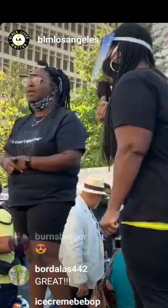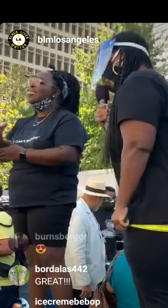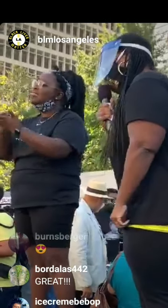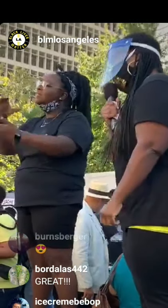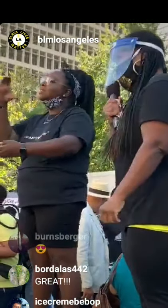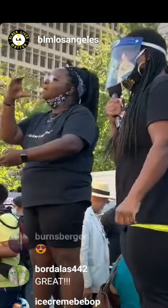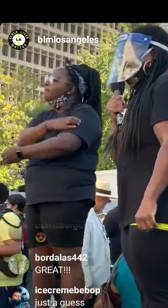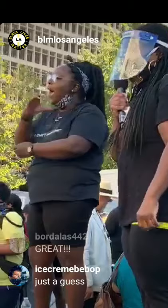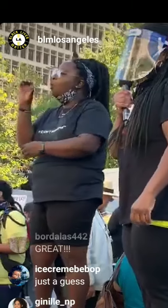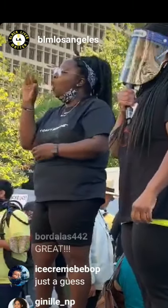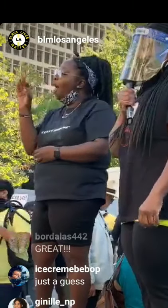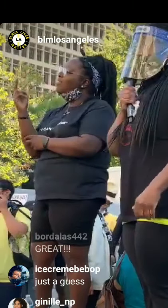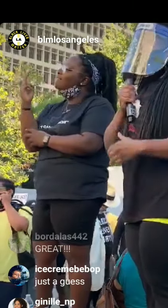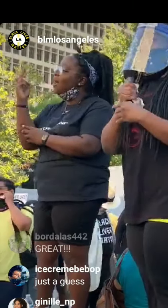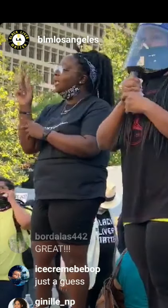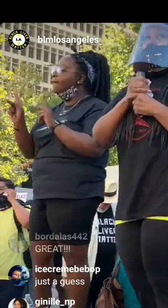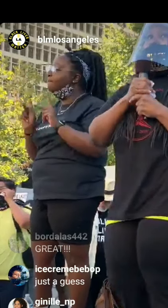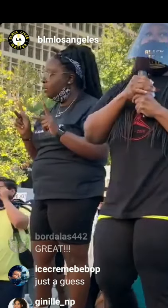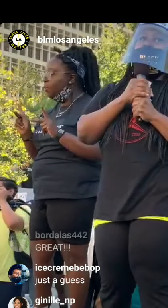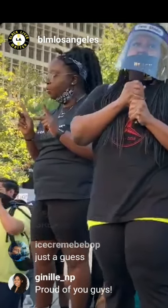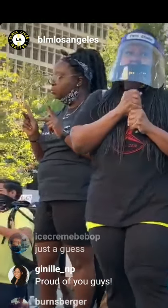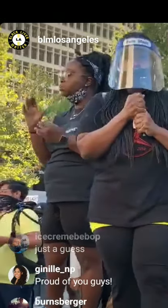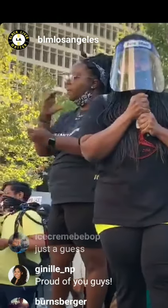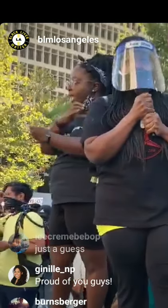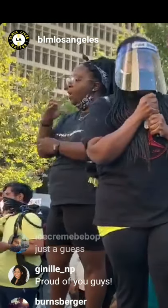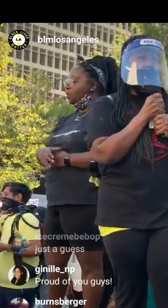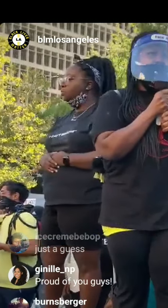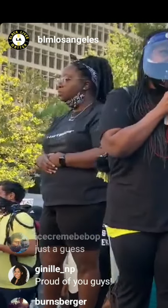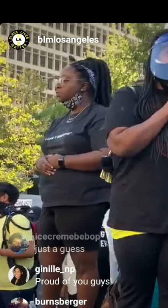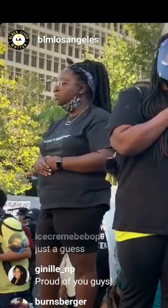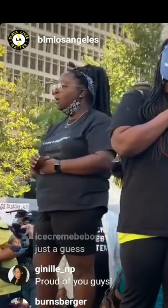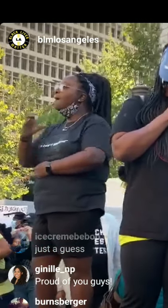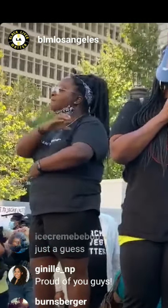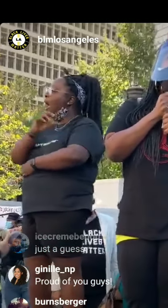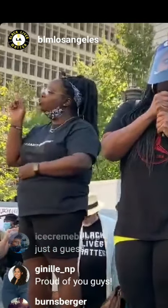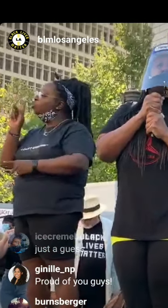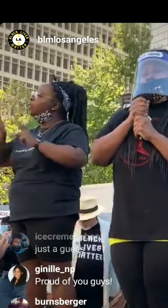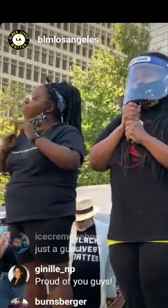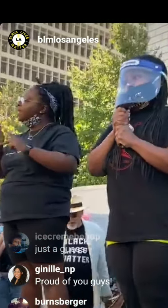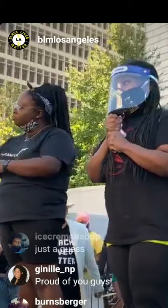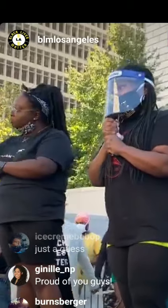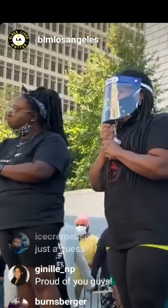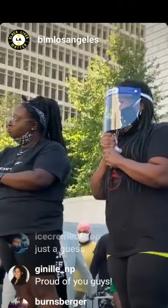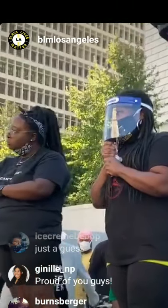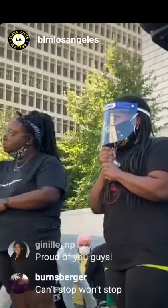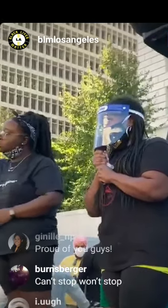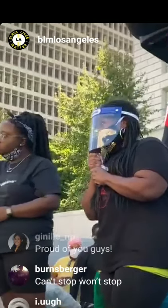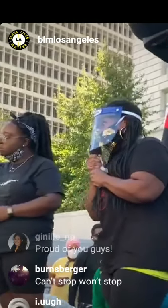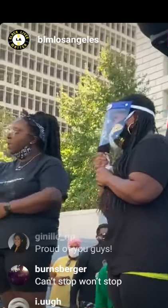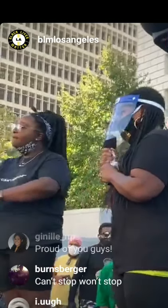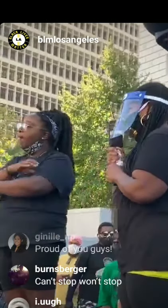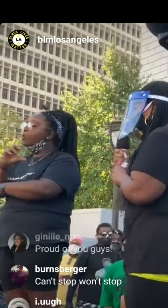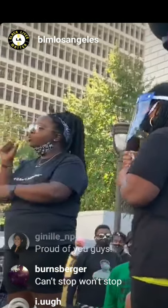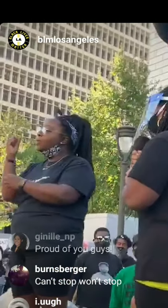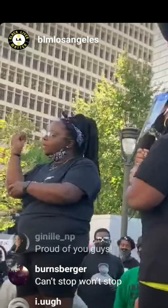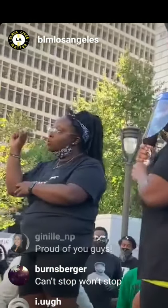the power of the fucking people, okay? All power to the people. All power to the